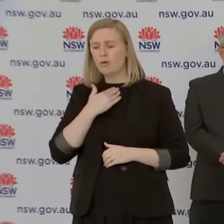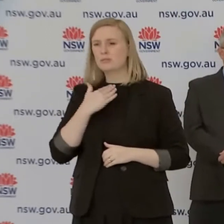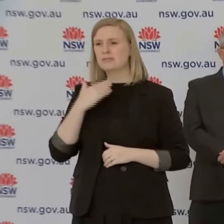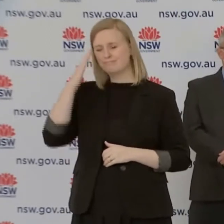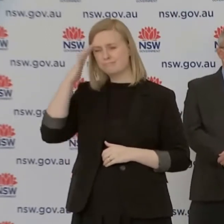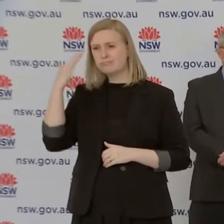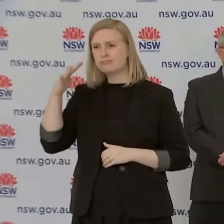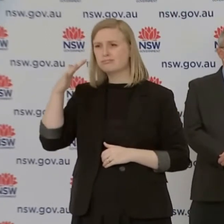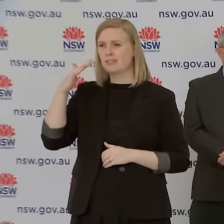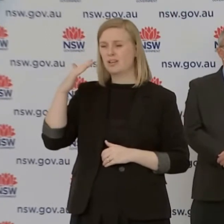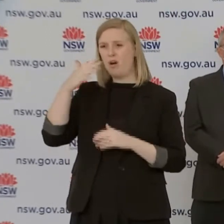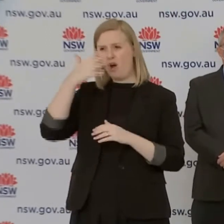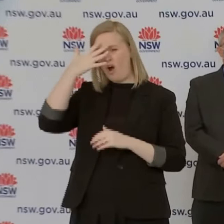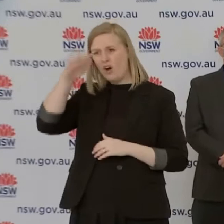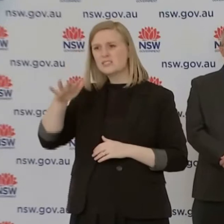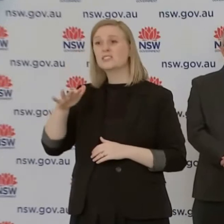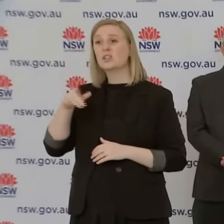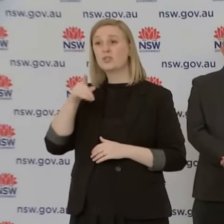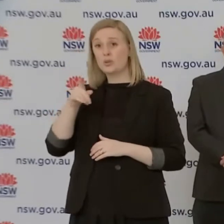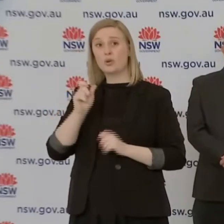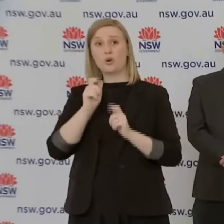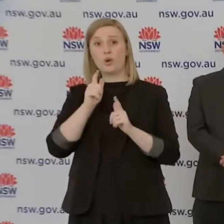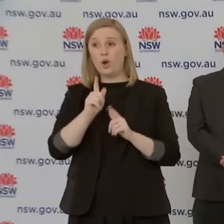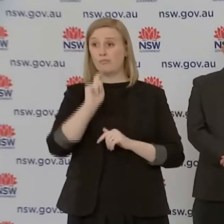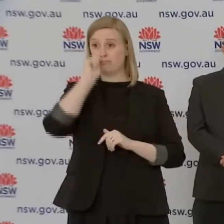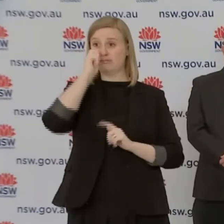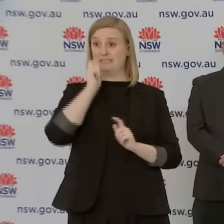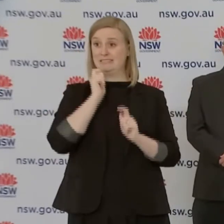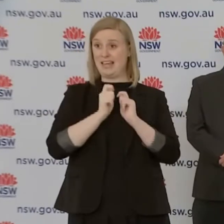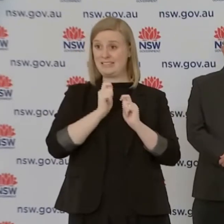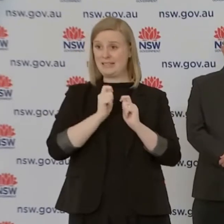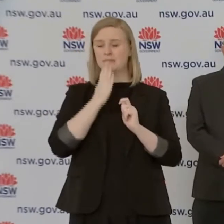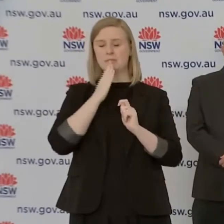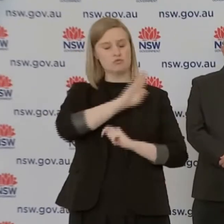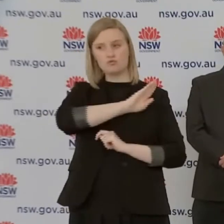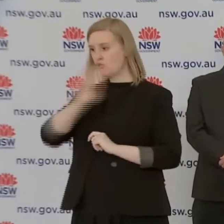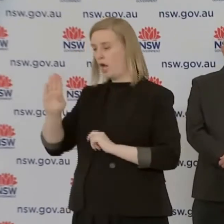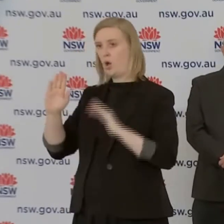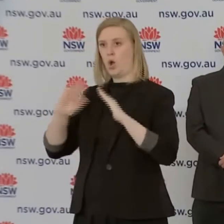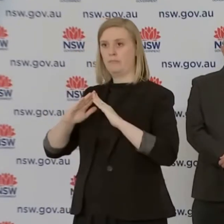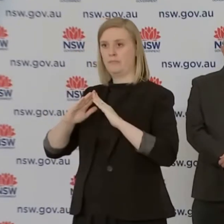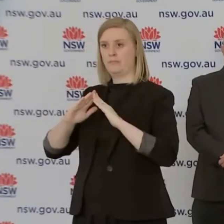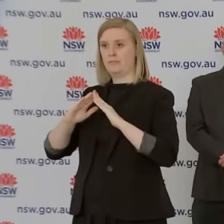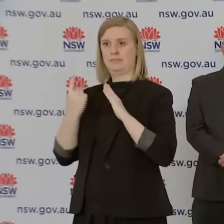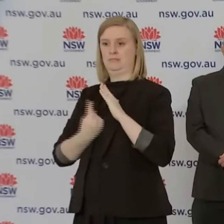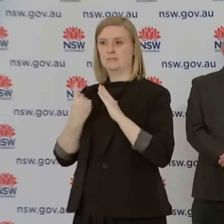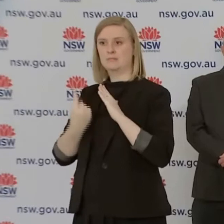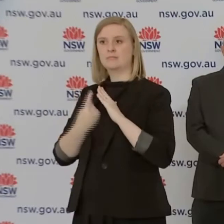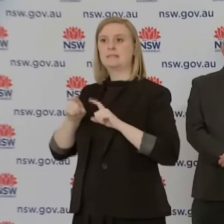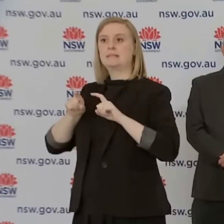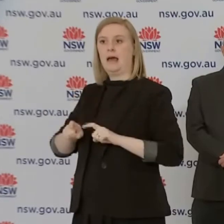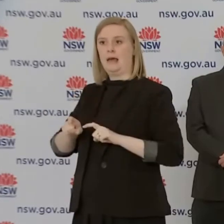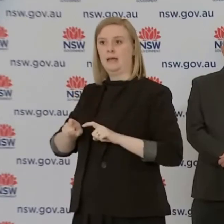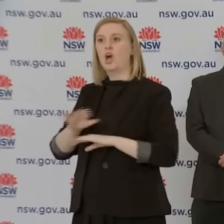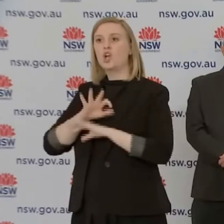go immediately home after you've had a test and do not continue in the community. It really is critical that we don't